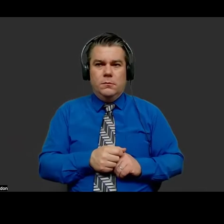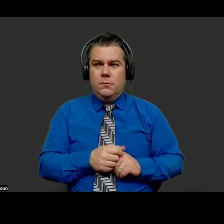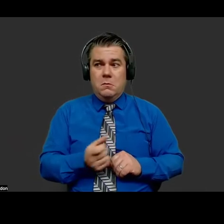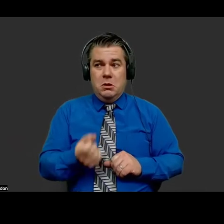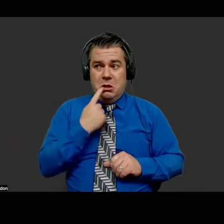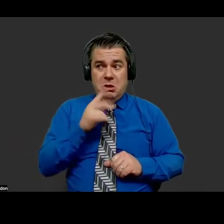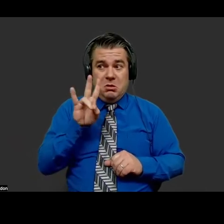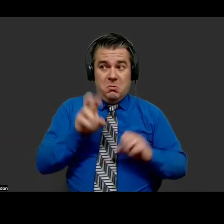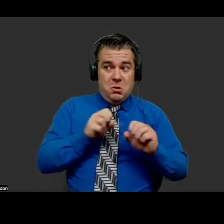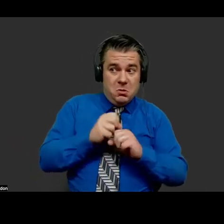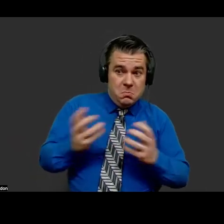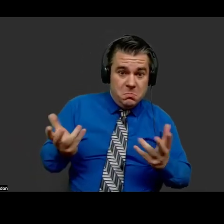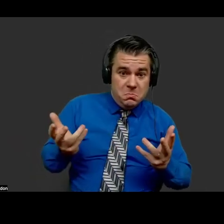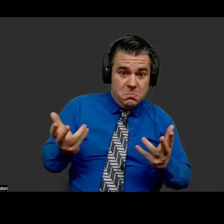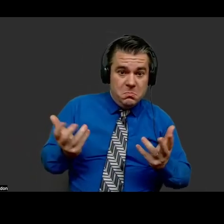7 years.